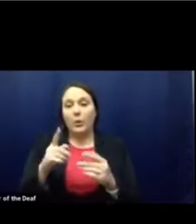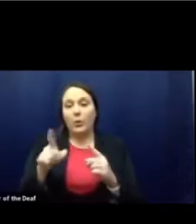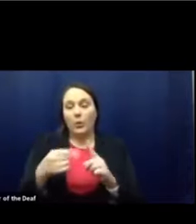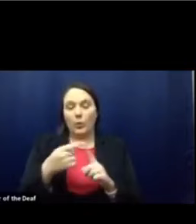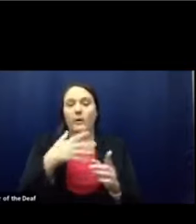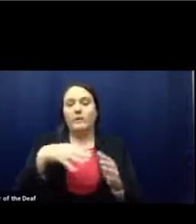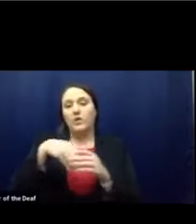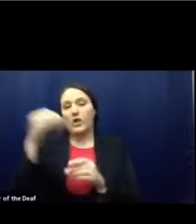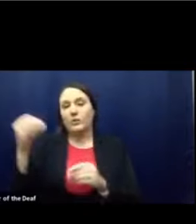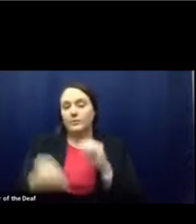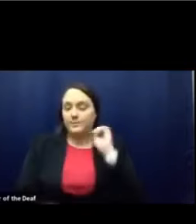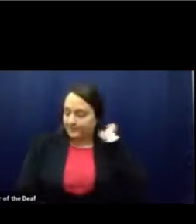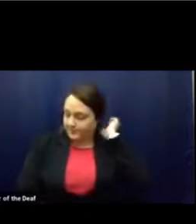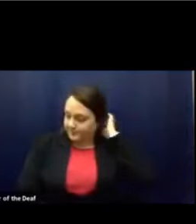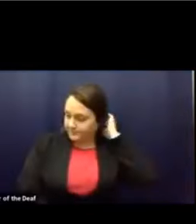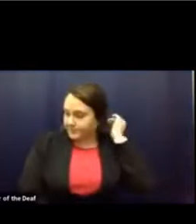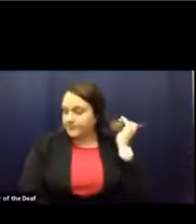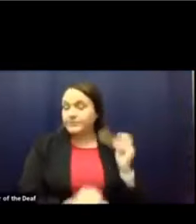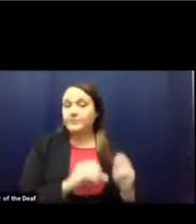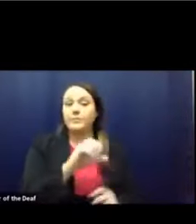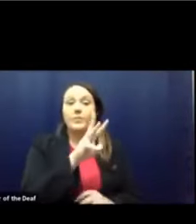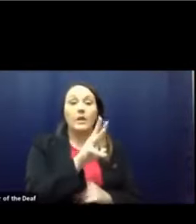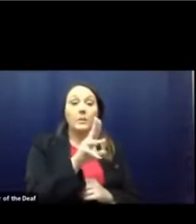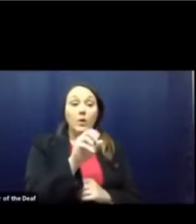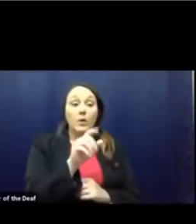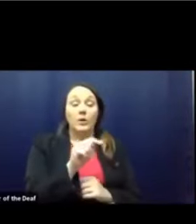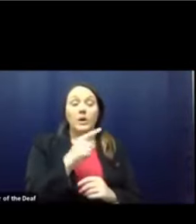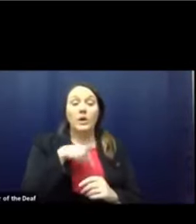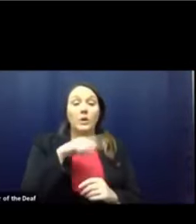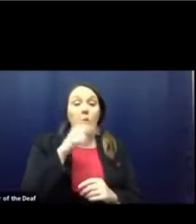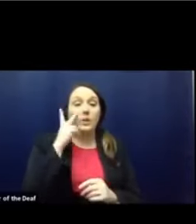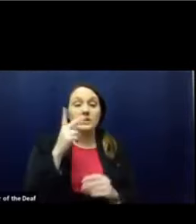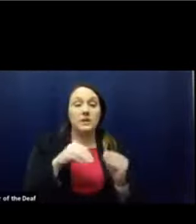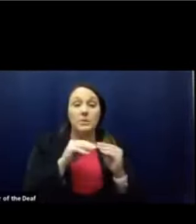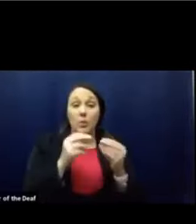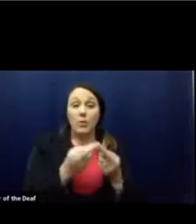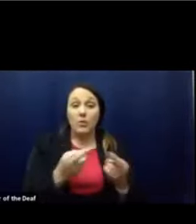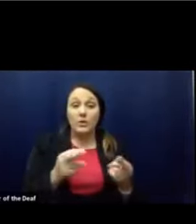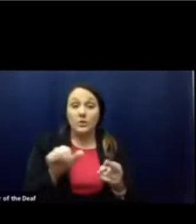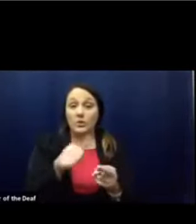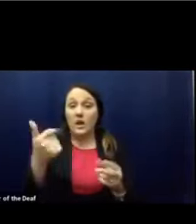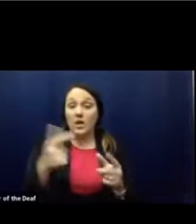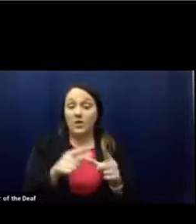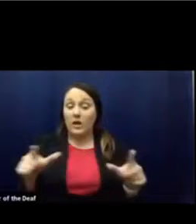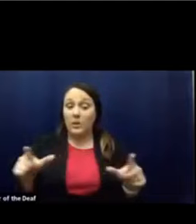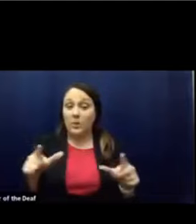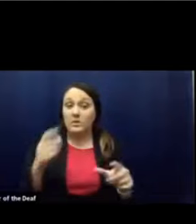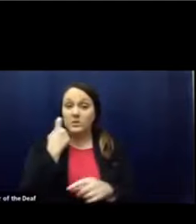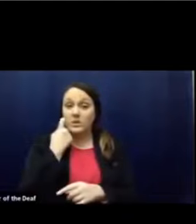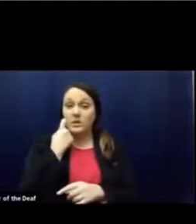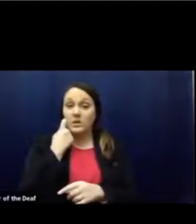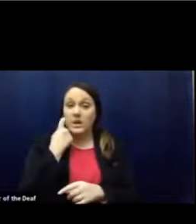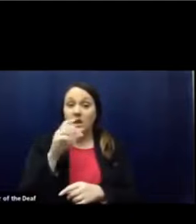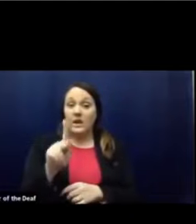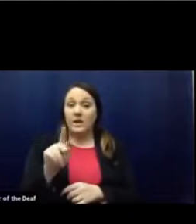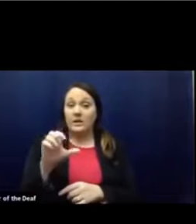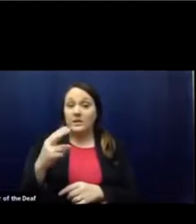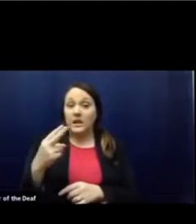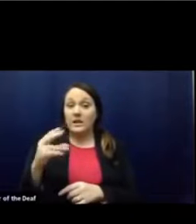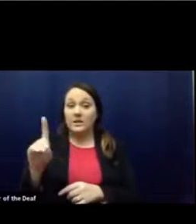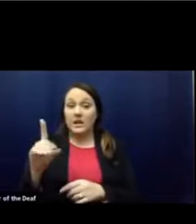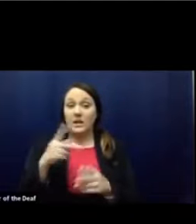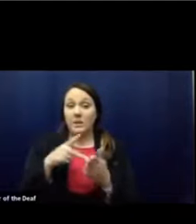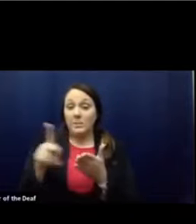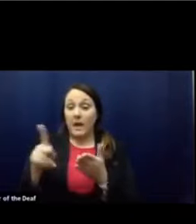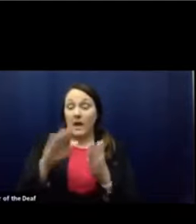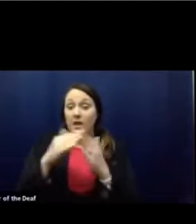about. From Claire with WUOT, we have seen more resources in other languages recently. Mm-hmm. Did KCHD pay community